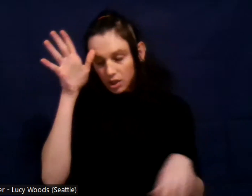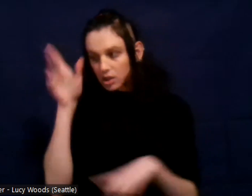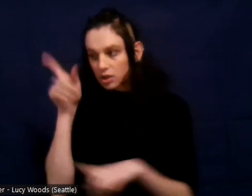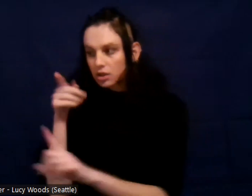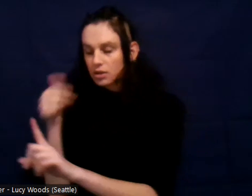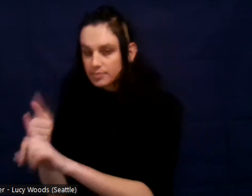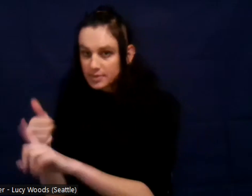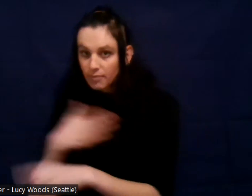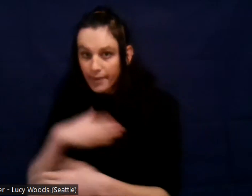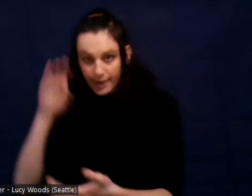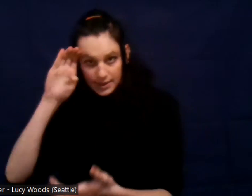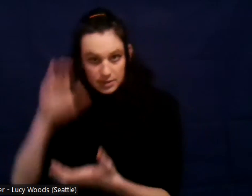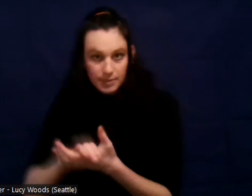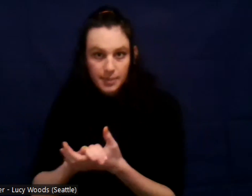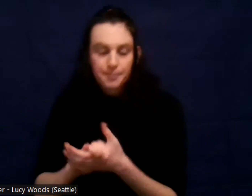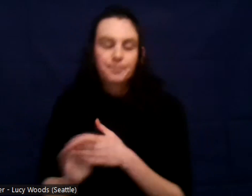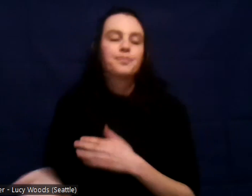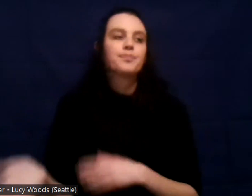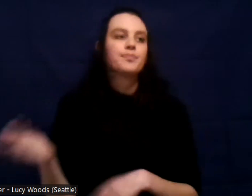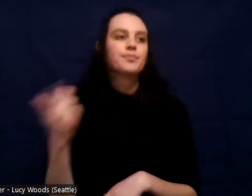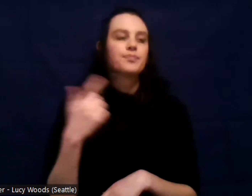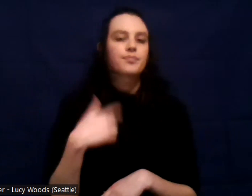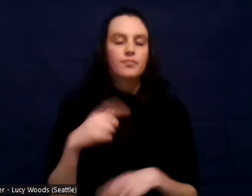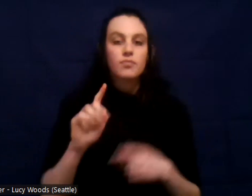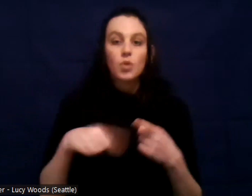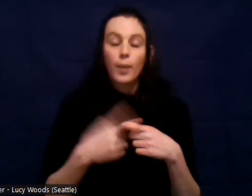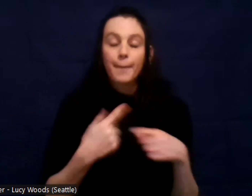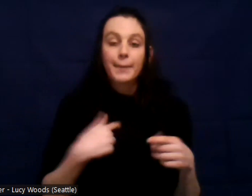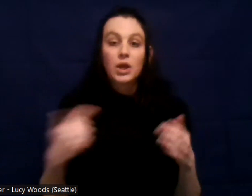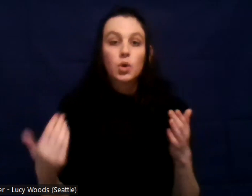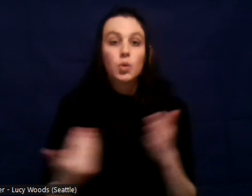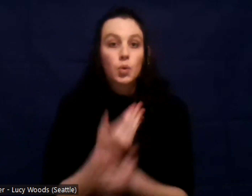sober and pregnant, I sort of accidentally,